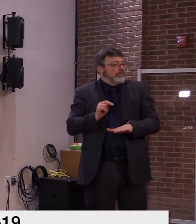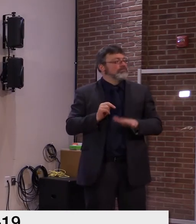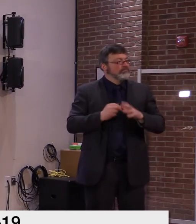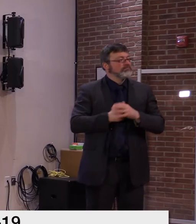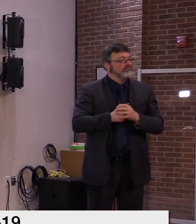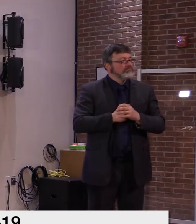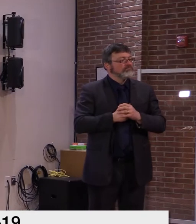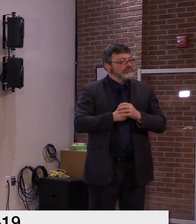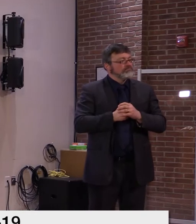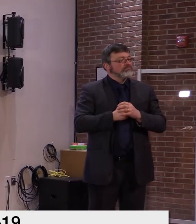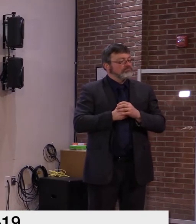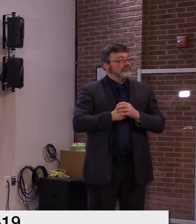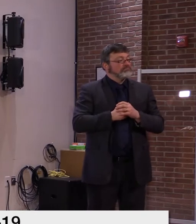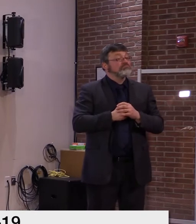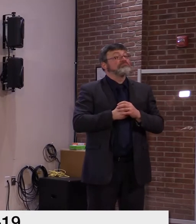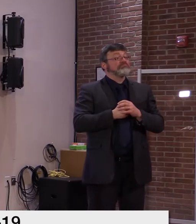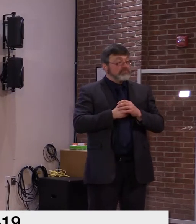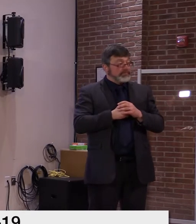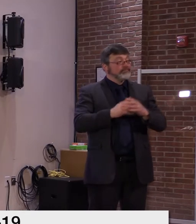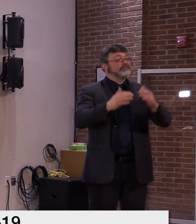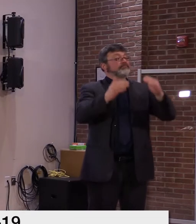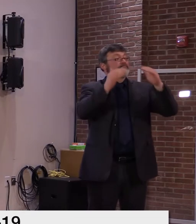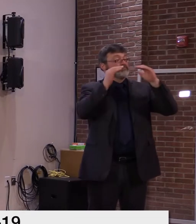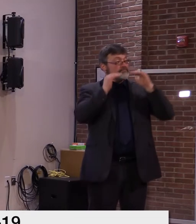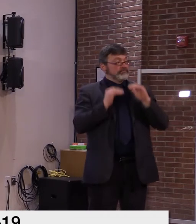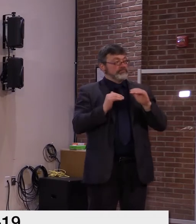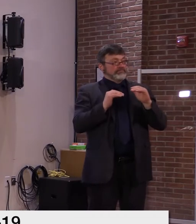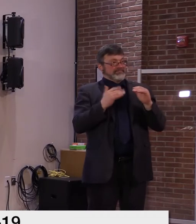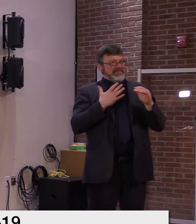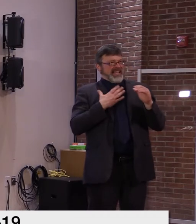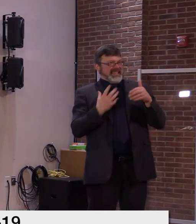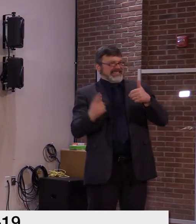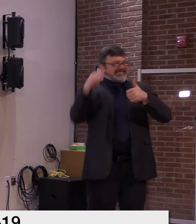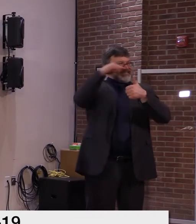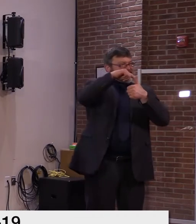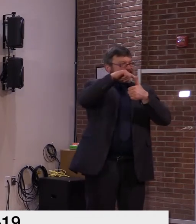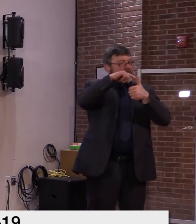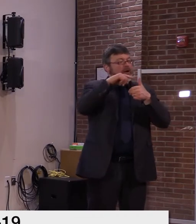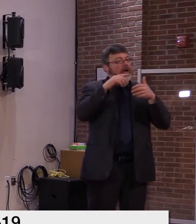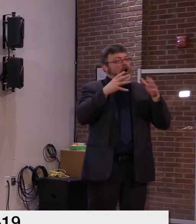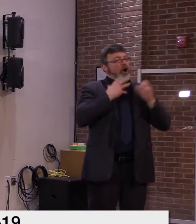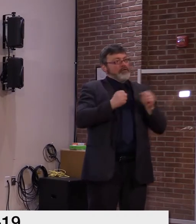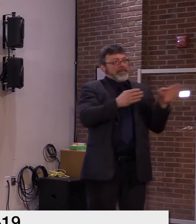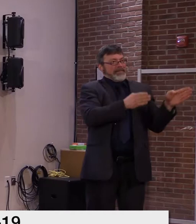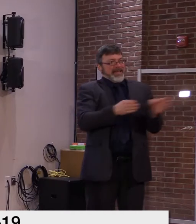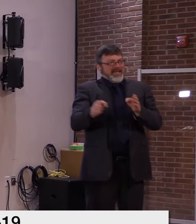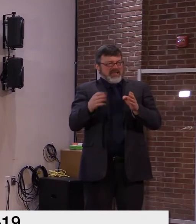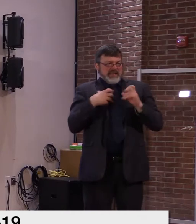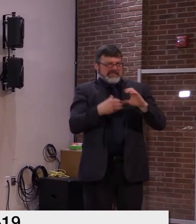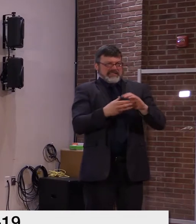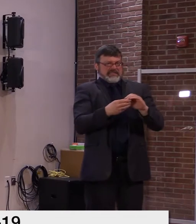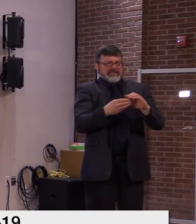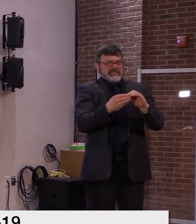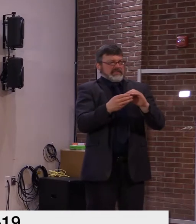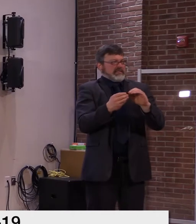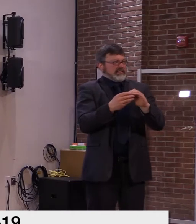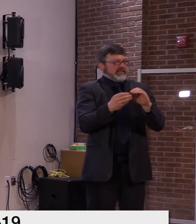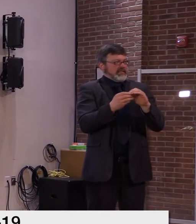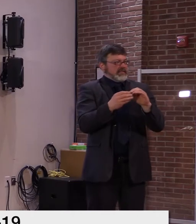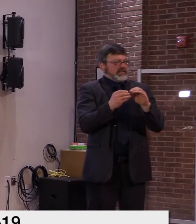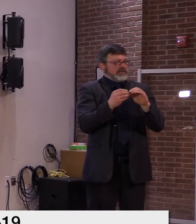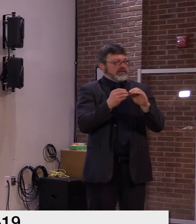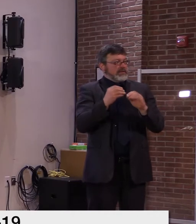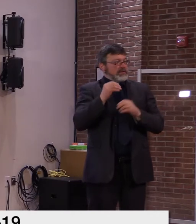will be publishing our first guidance document for what we're terming the recovery phase in education. This will be the first in a series of guidance